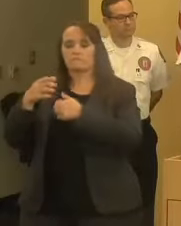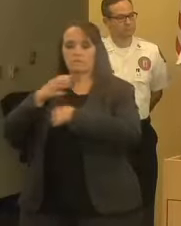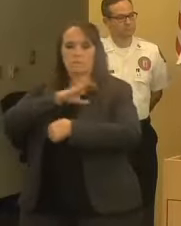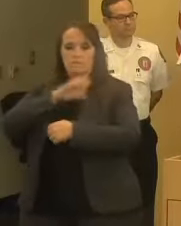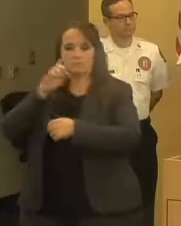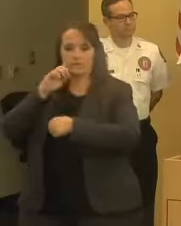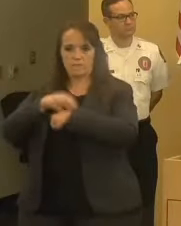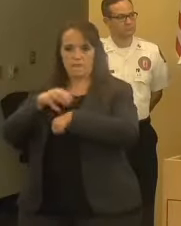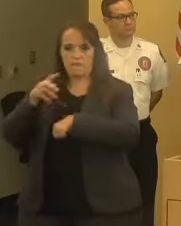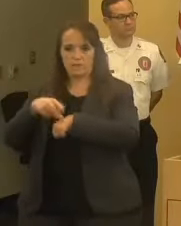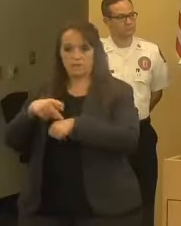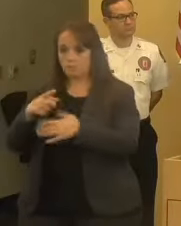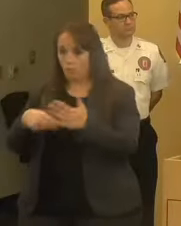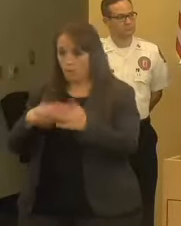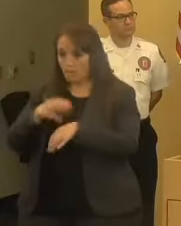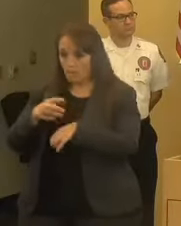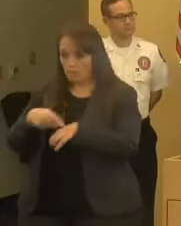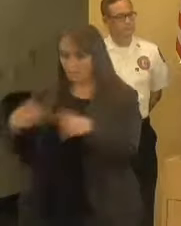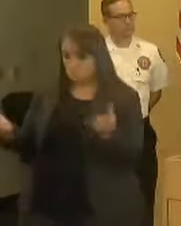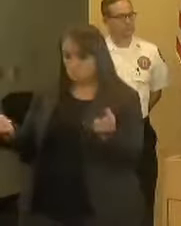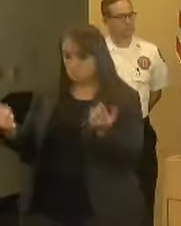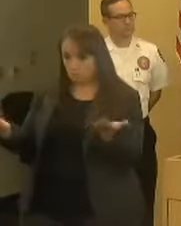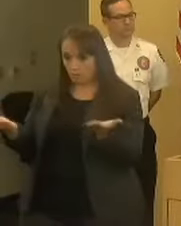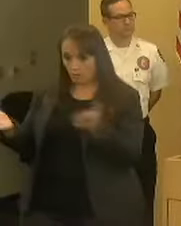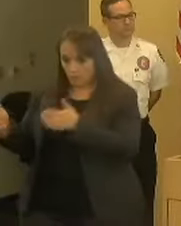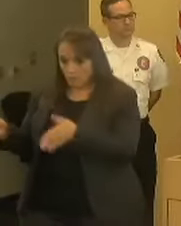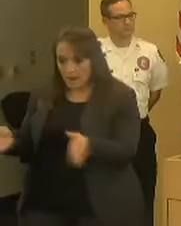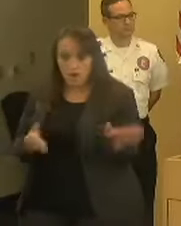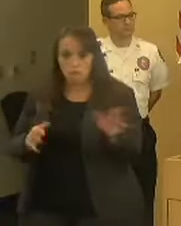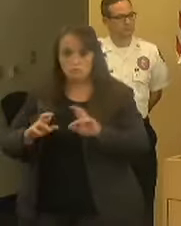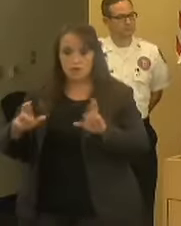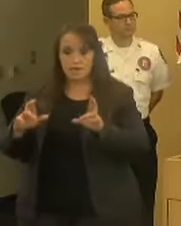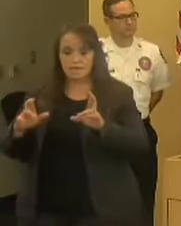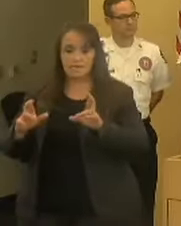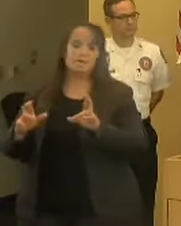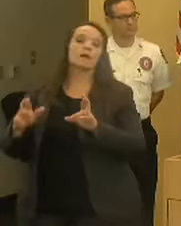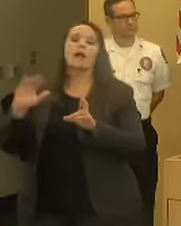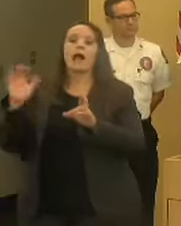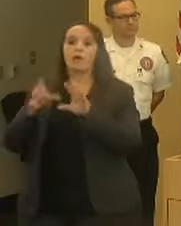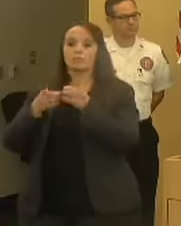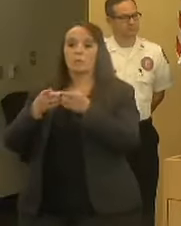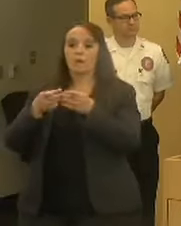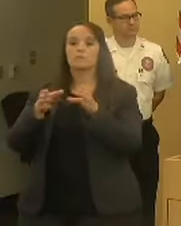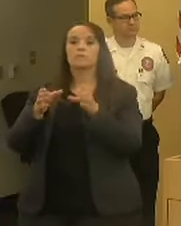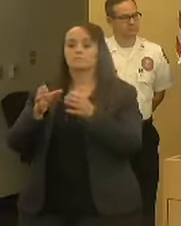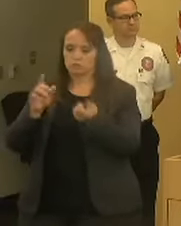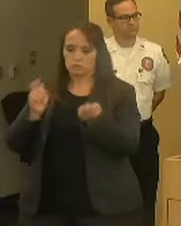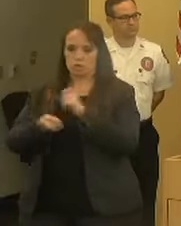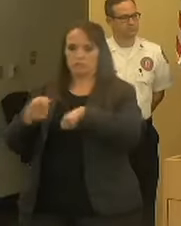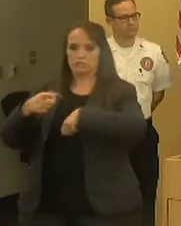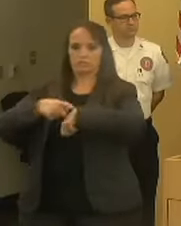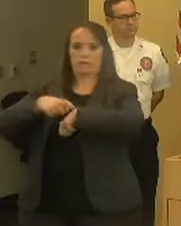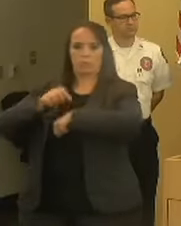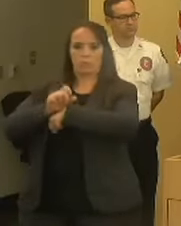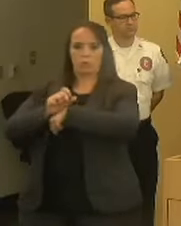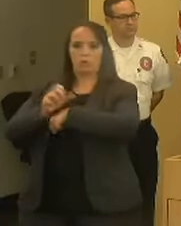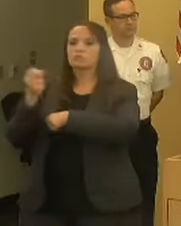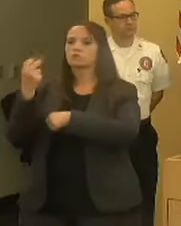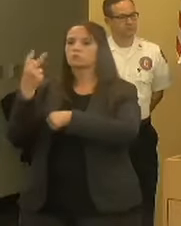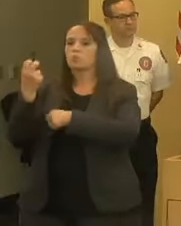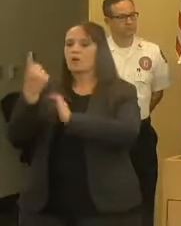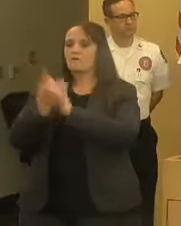the town is doing in preparation for the storm. We have moved our department to 12-hour shifts, and we continue